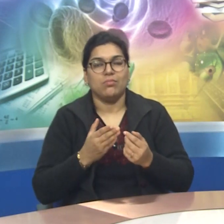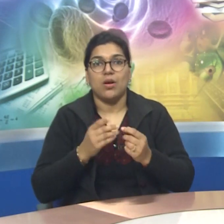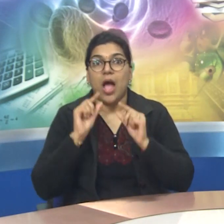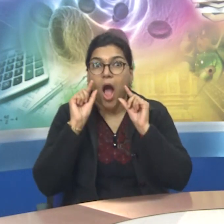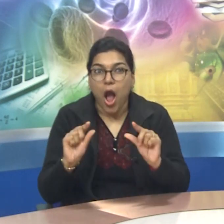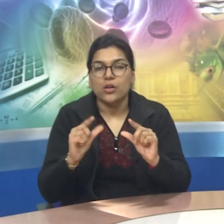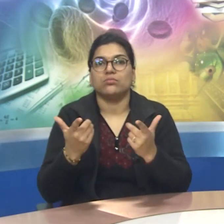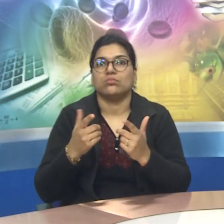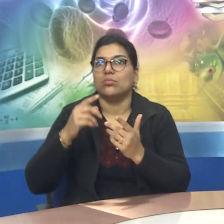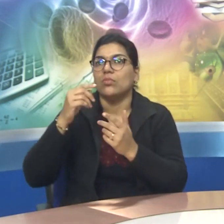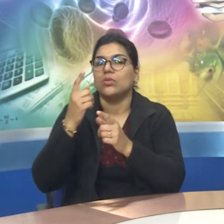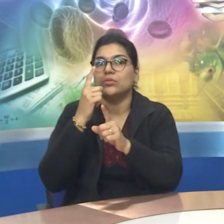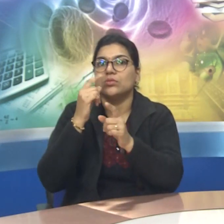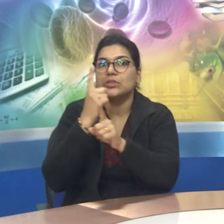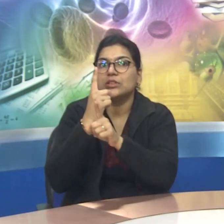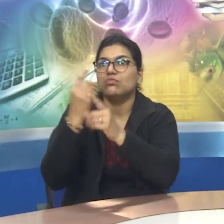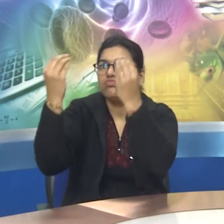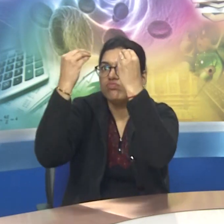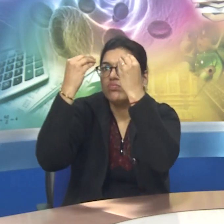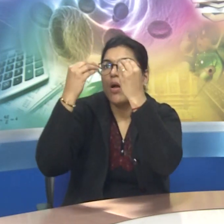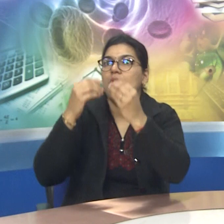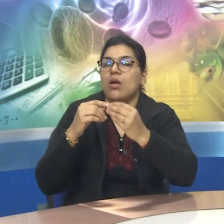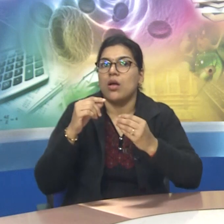serve the small libraries and delivery station.